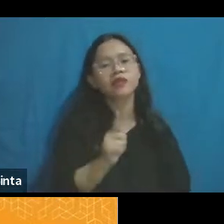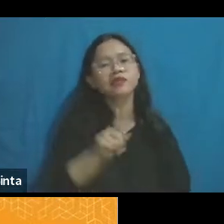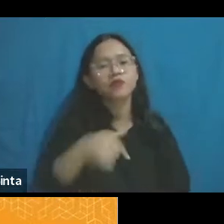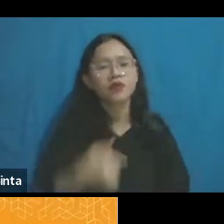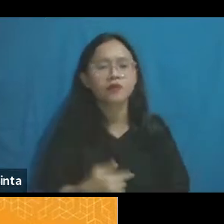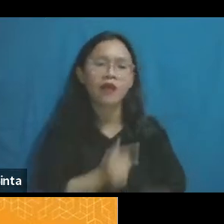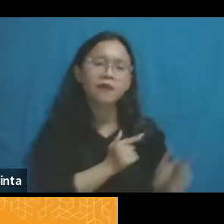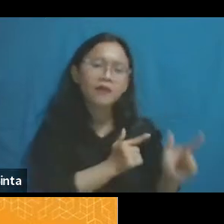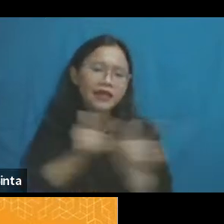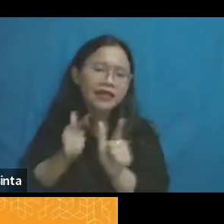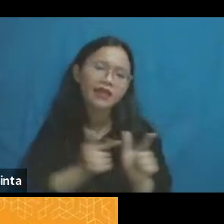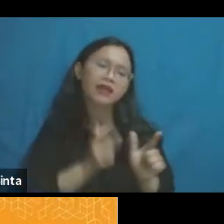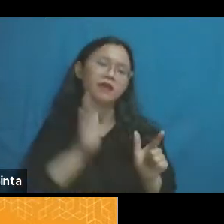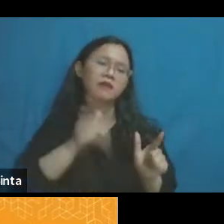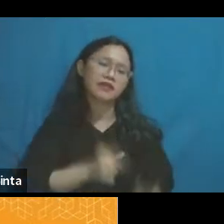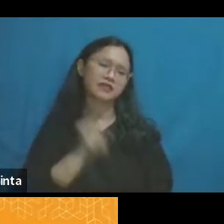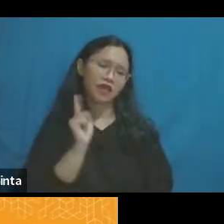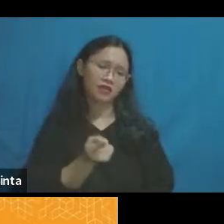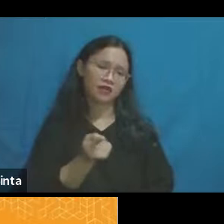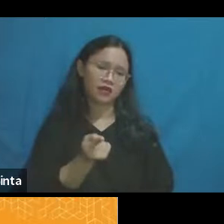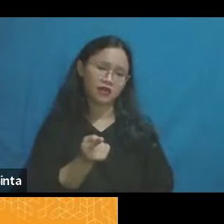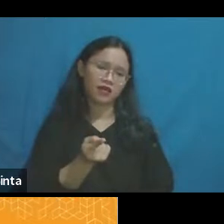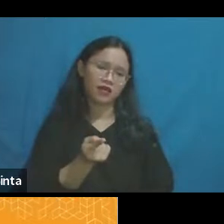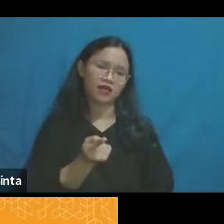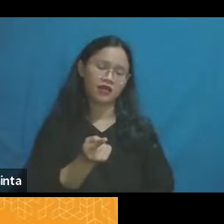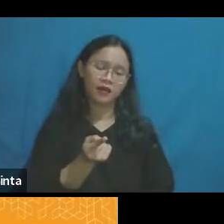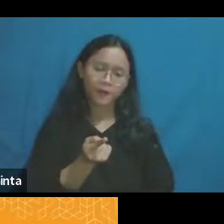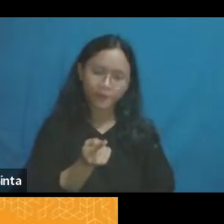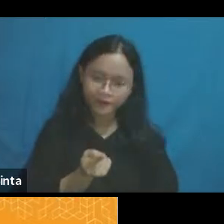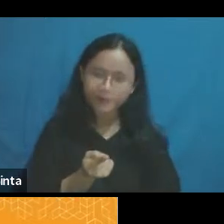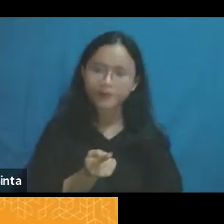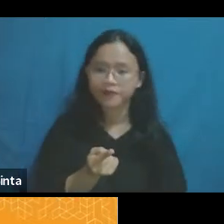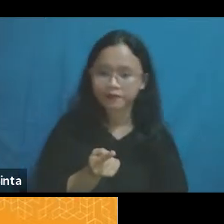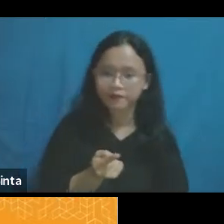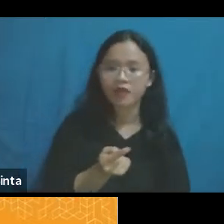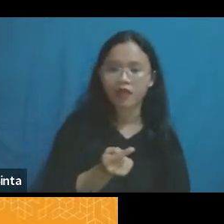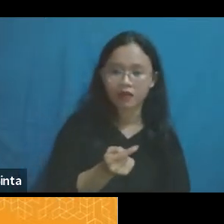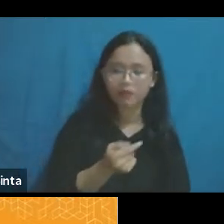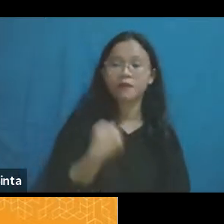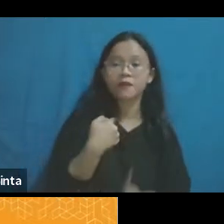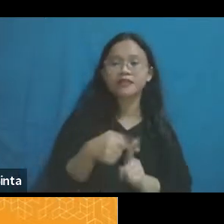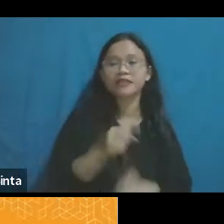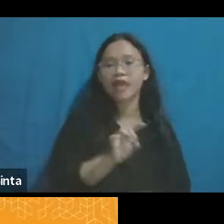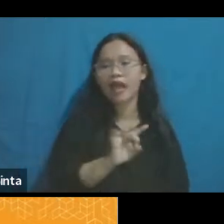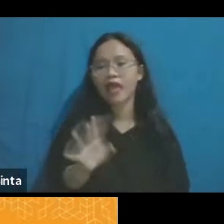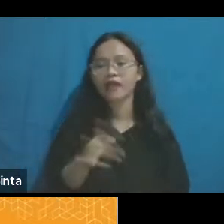also, as Made said and mentioned about